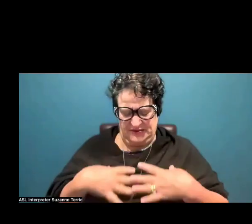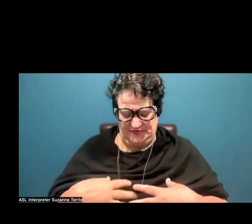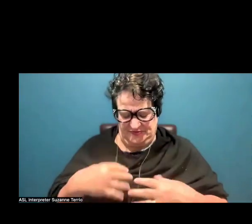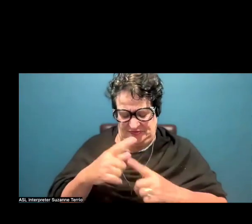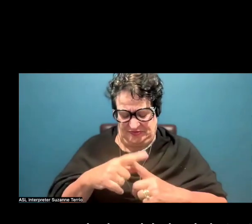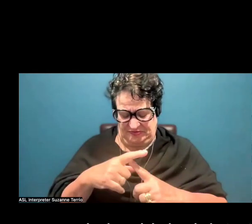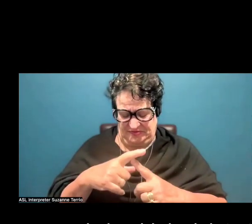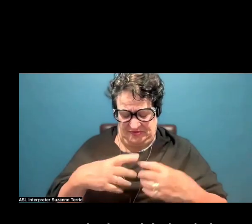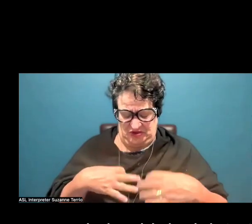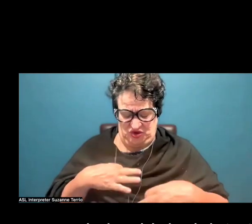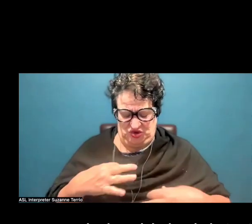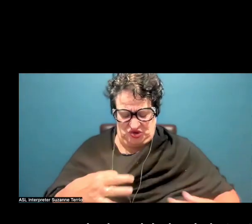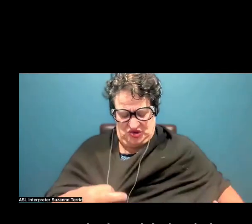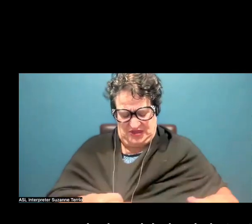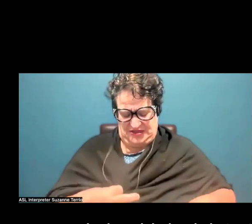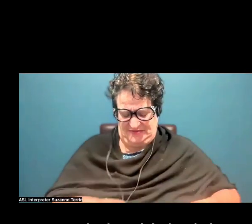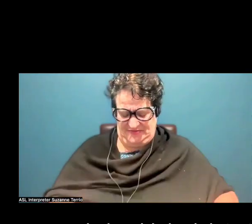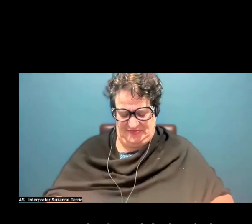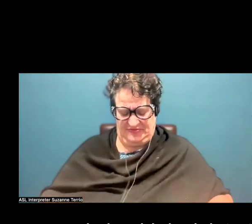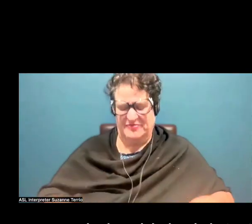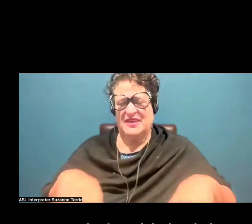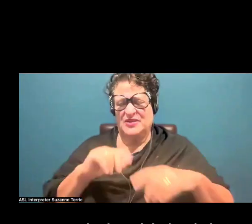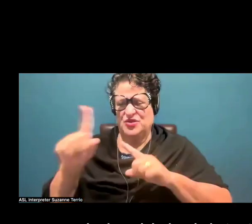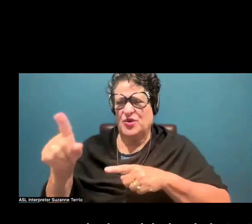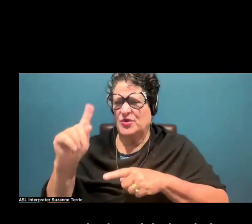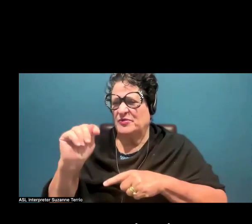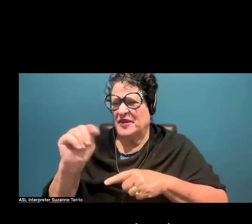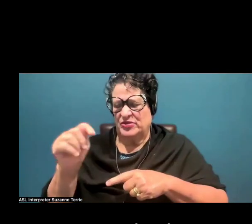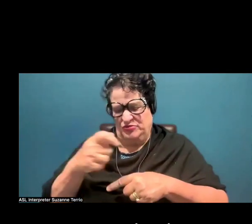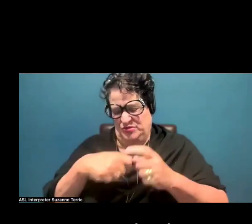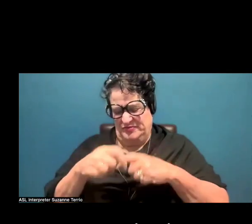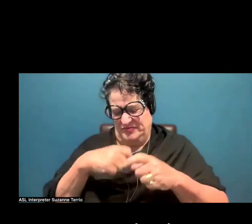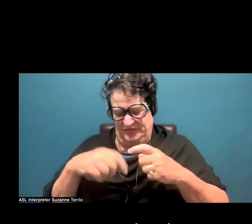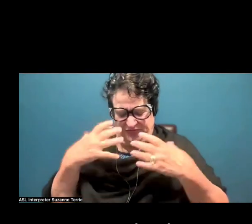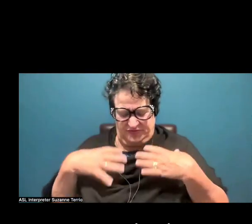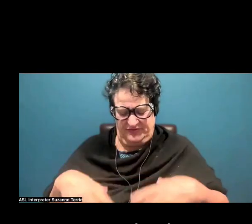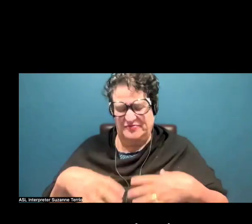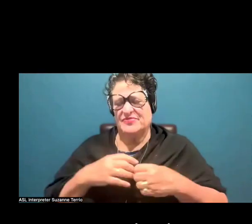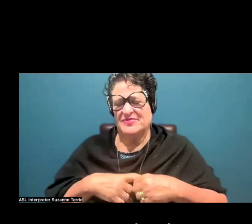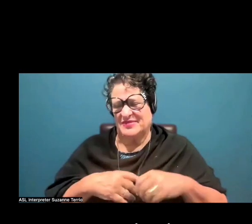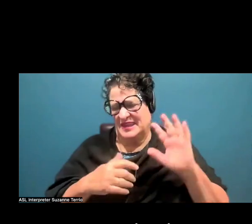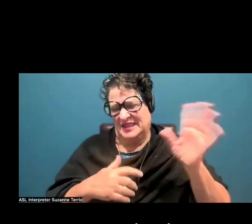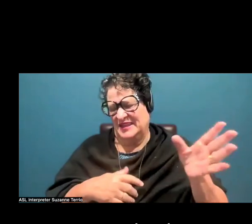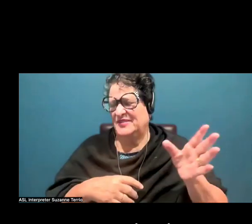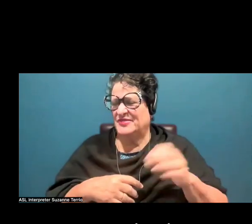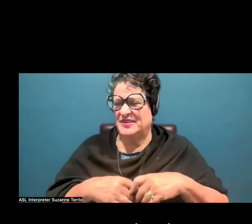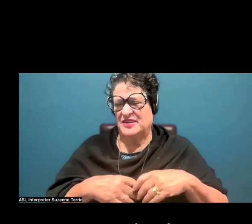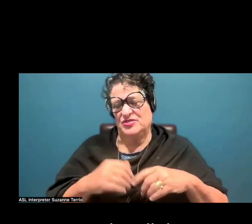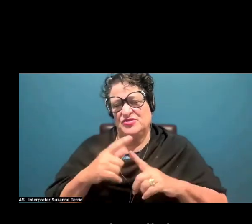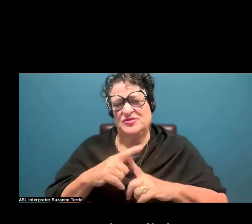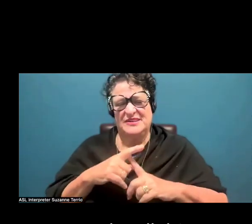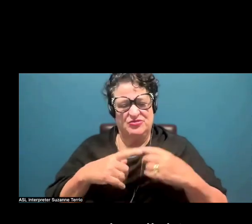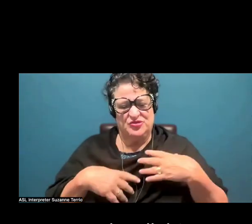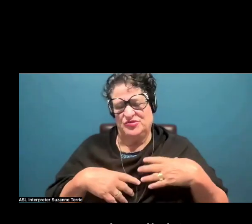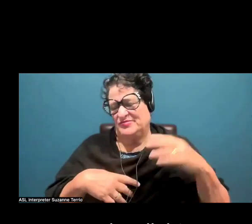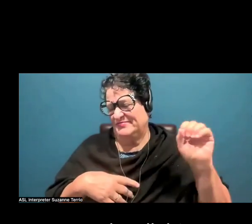me. I should duck into the lodge bathroom and slip it on, leave the shirt I'm wearing in my mom's staff locker, go down to the beach dressed like everybody